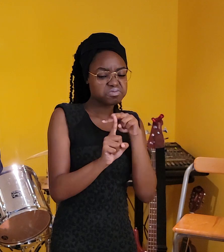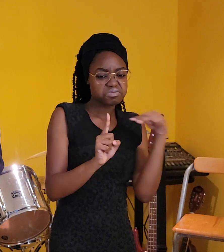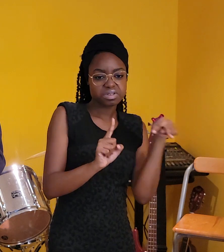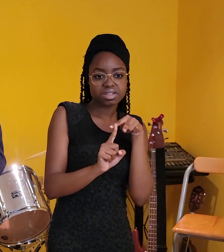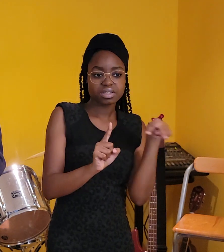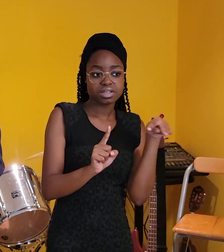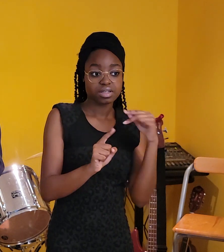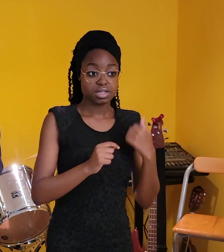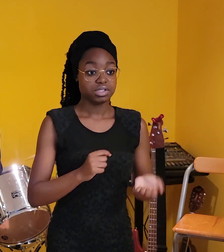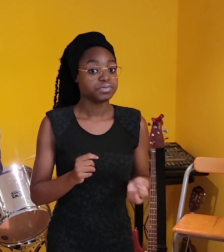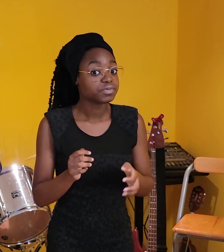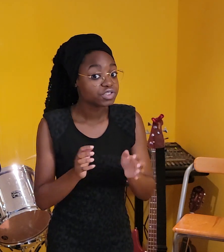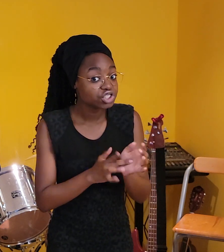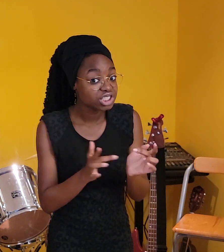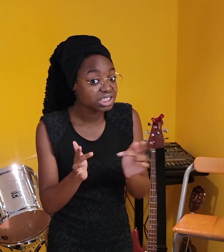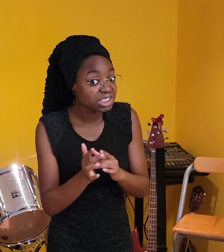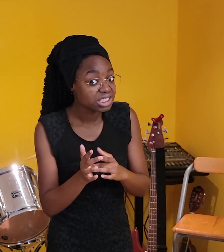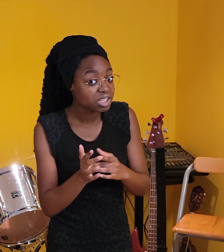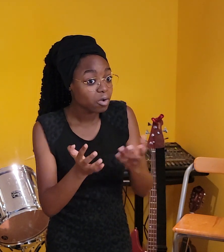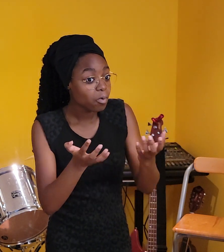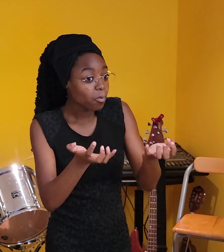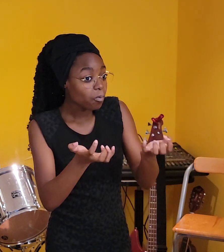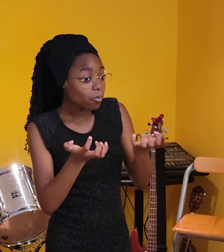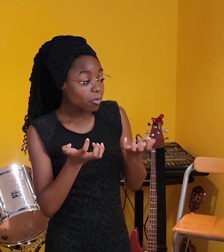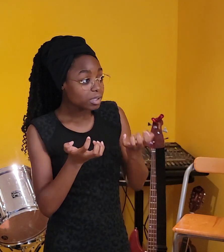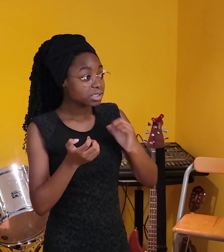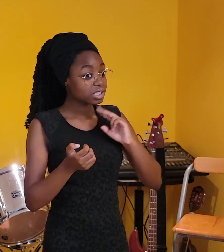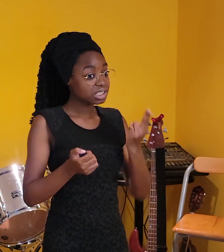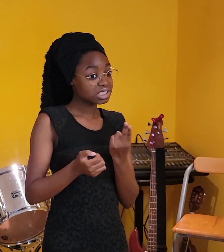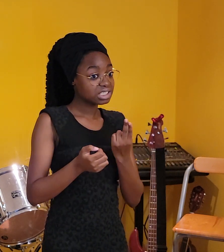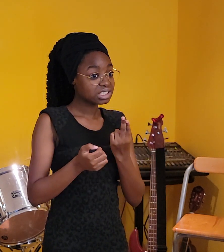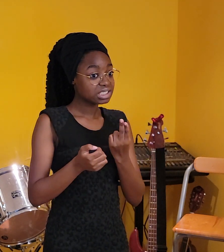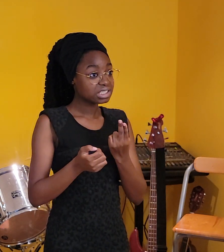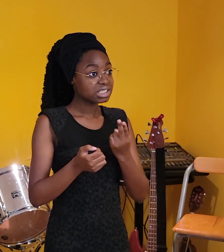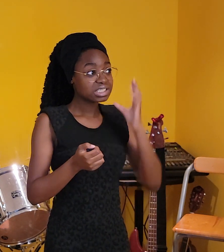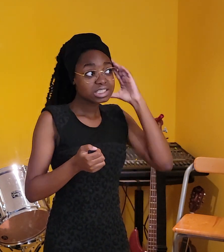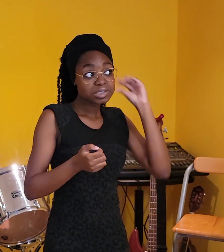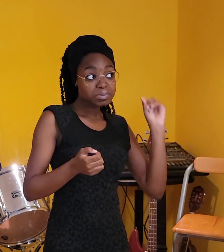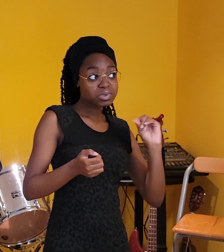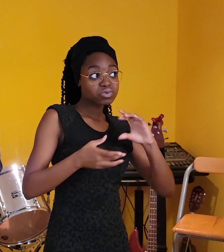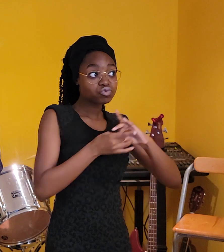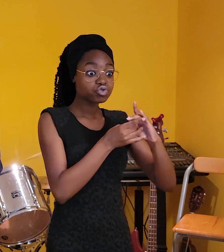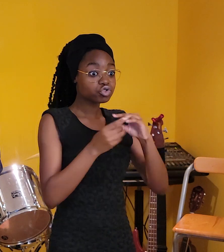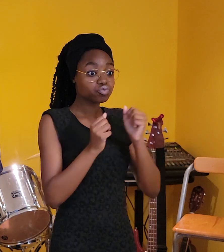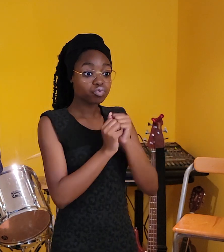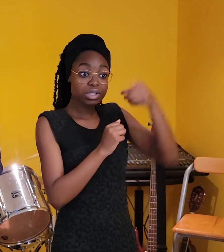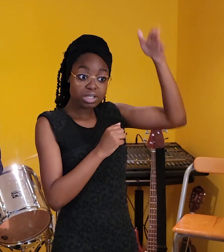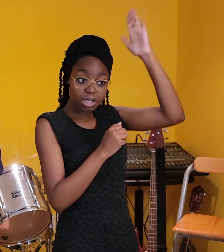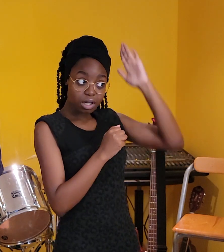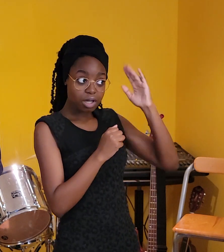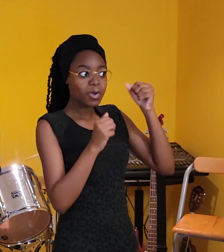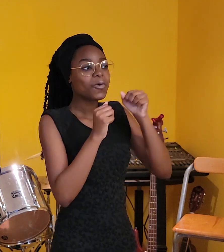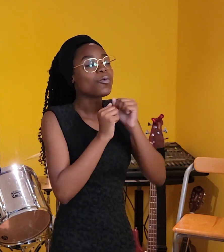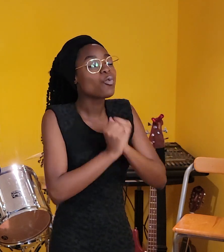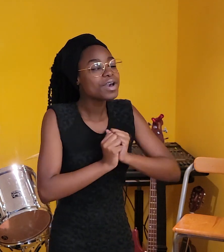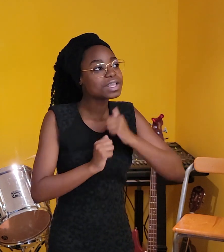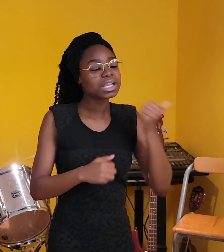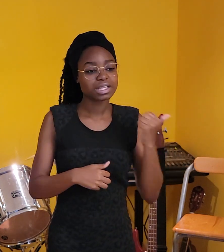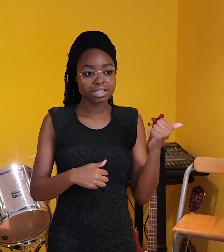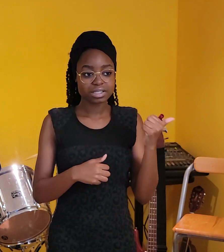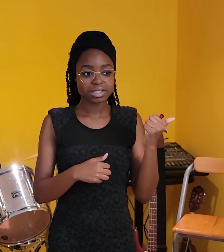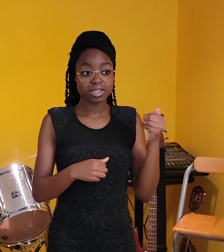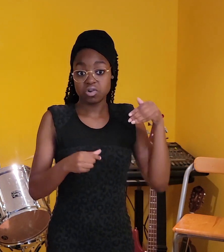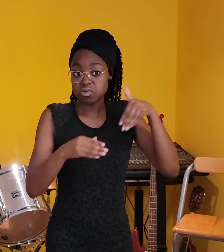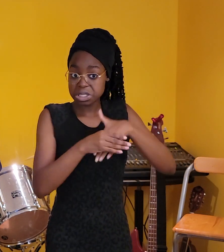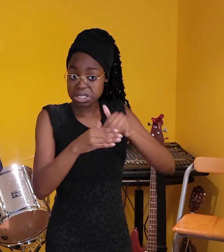to experience it with and in the community of faith. Now, what about which